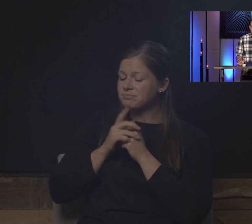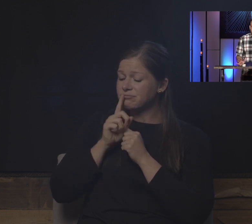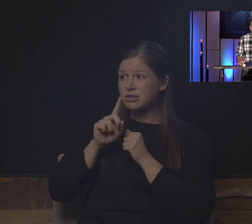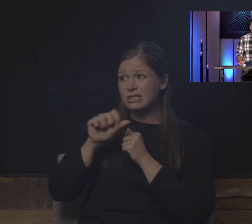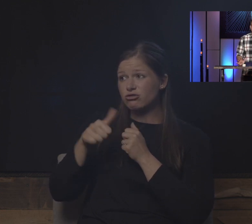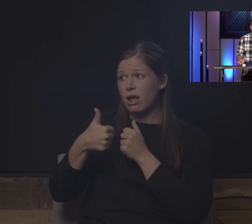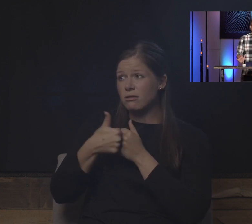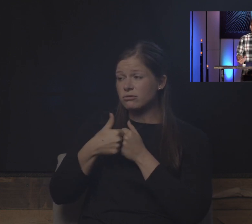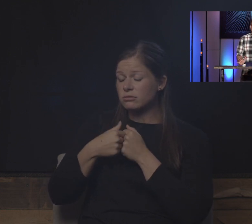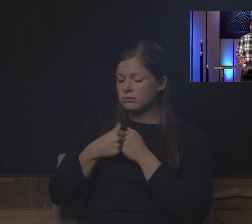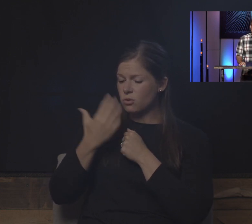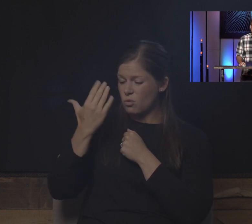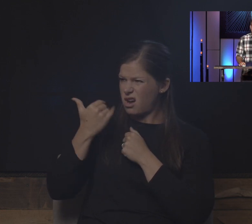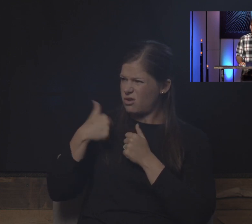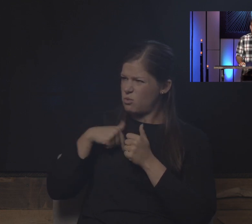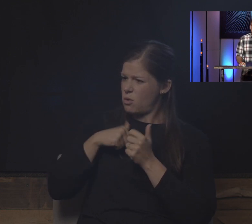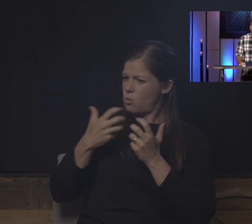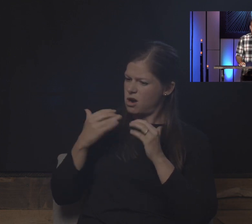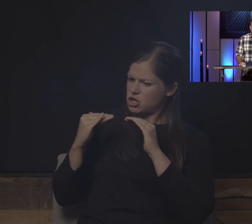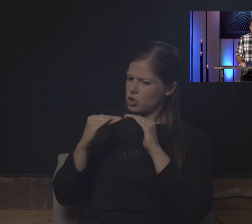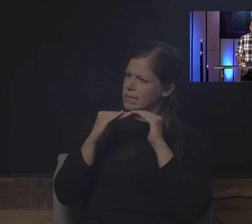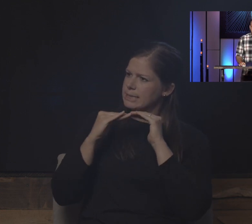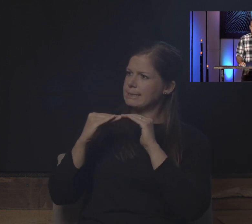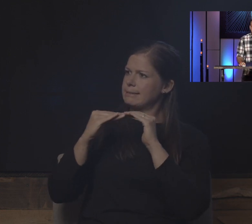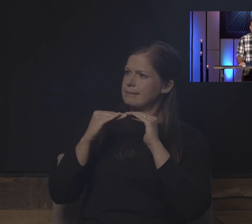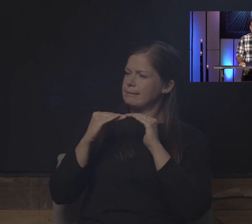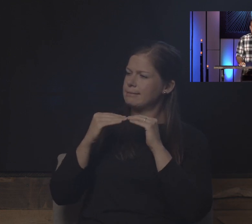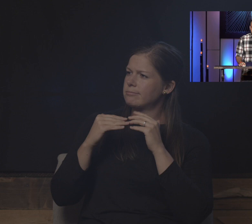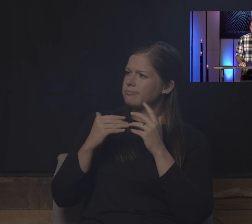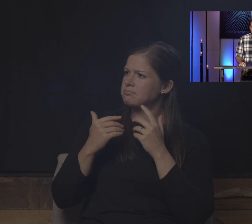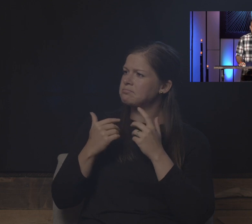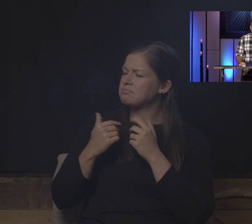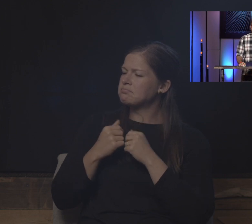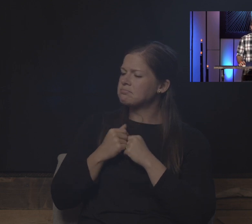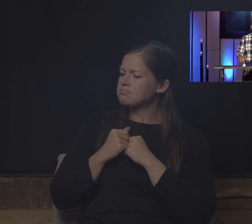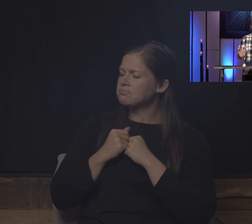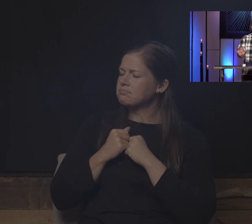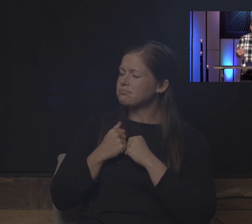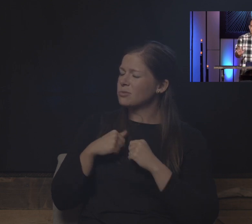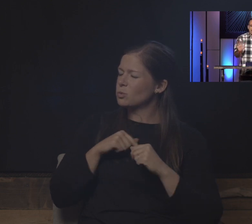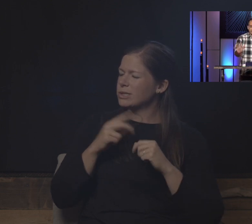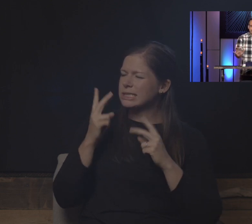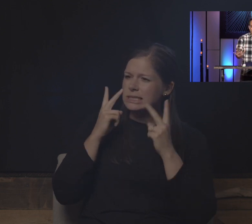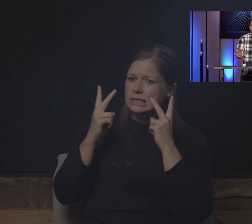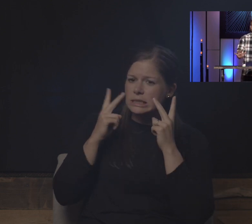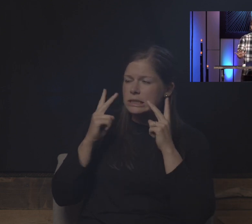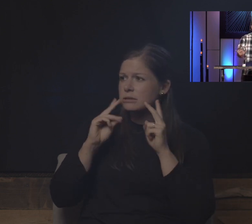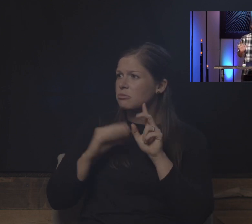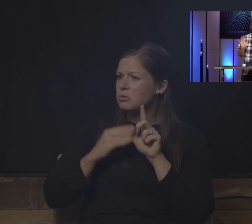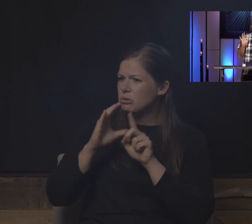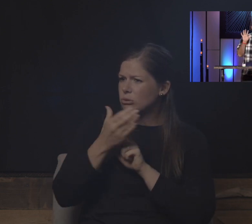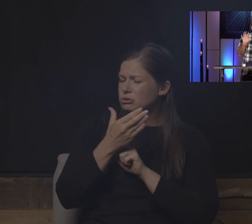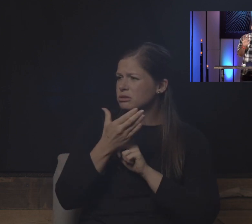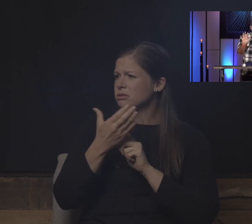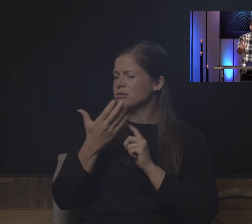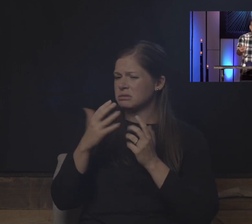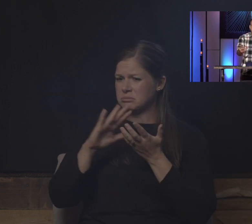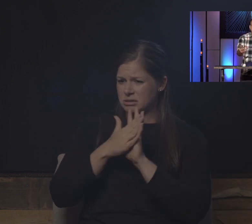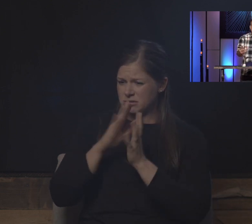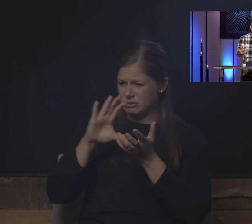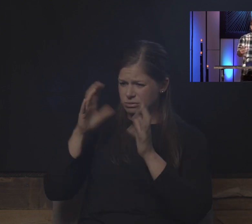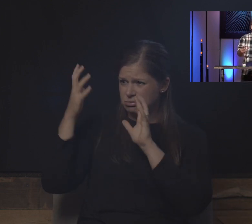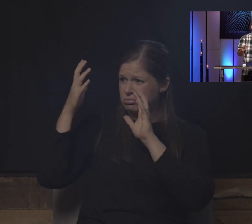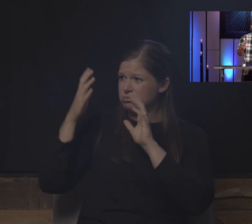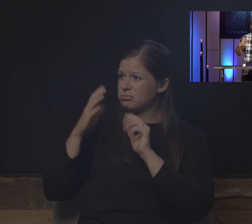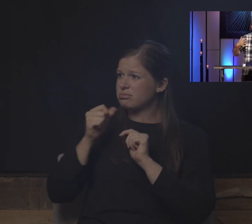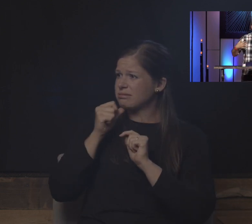They're challenging because we want justice. They're challenging because we see what's happening in our culture. The more and more it's